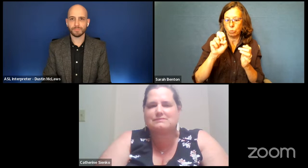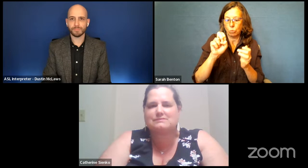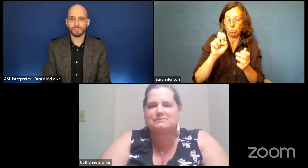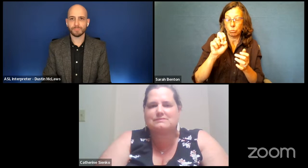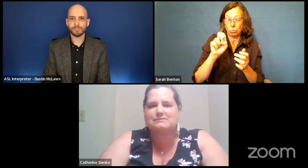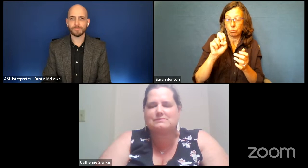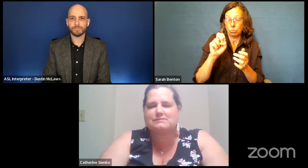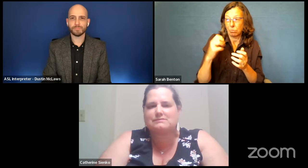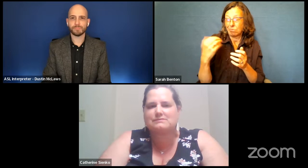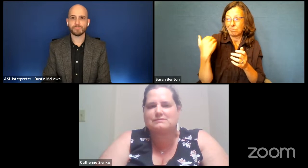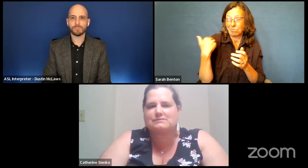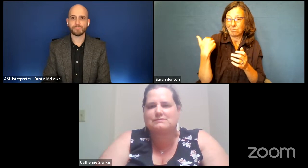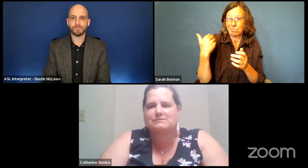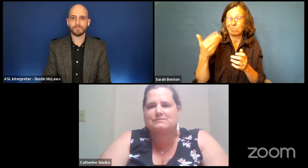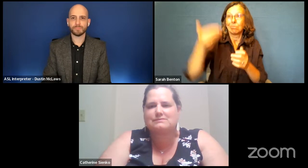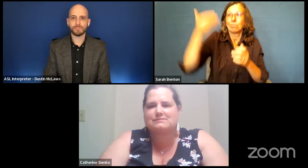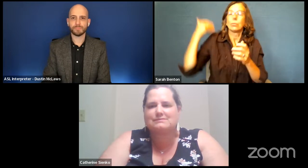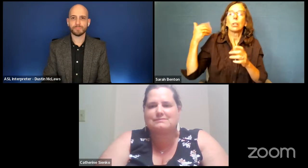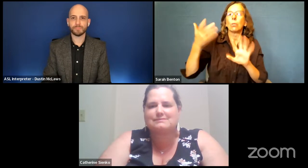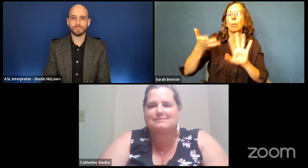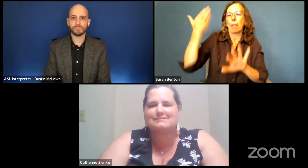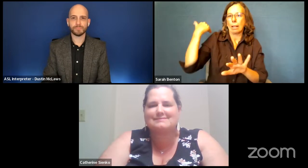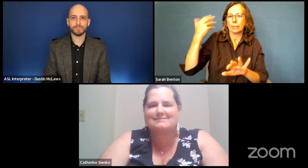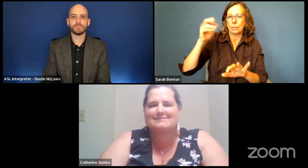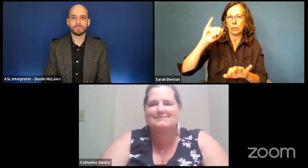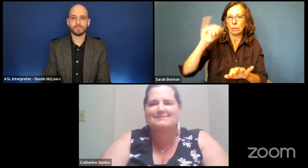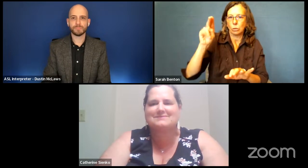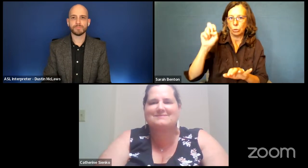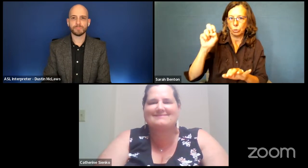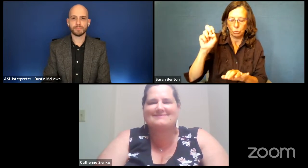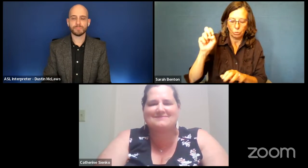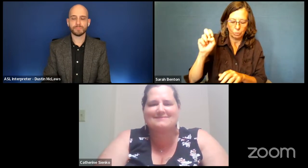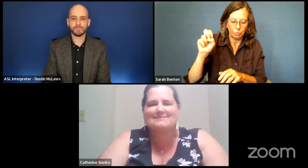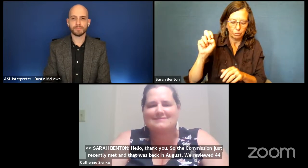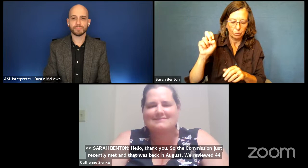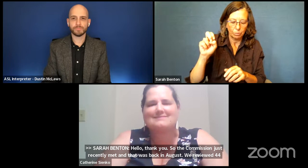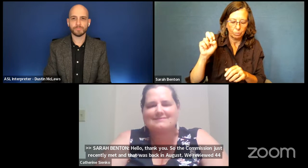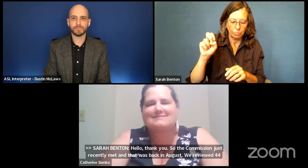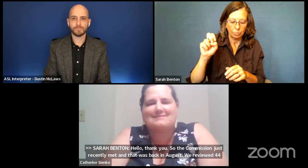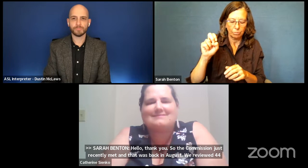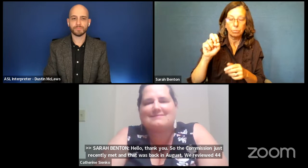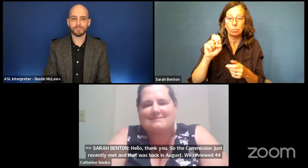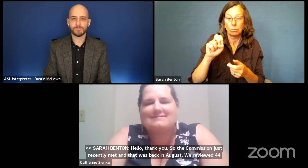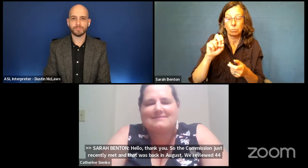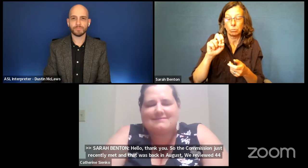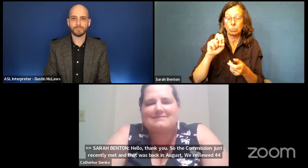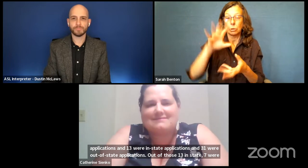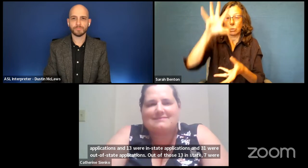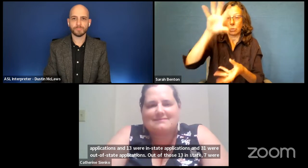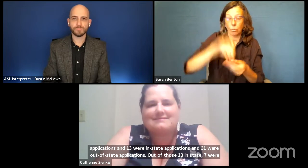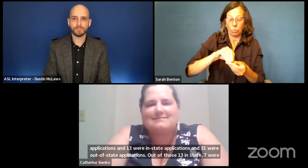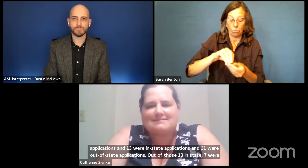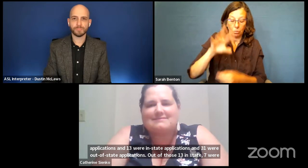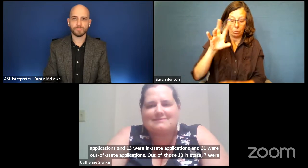The meeting, we met again. In the past, actually, when we met in June,